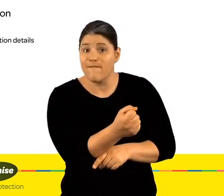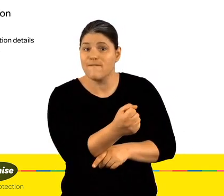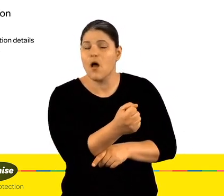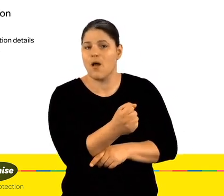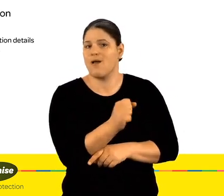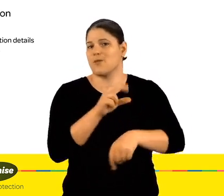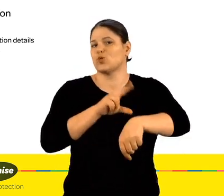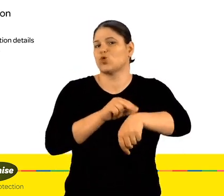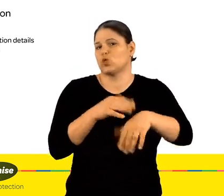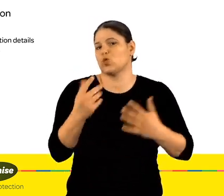for the form.